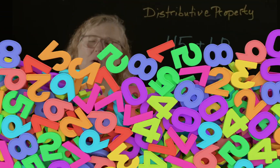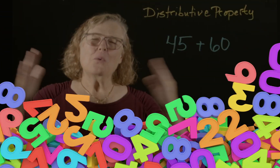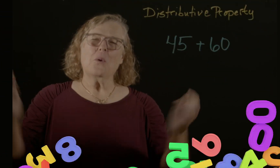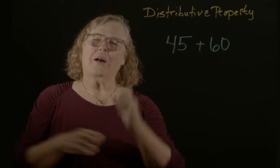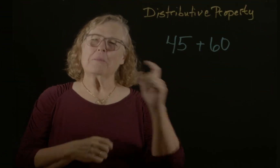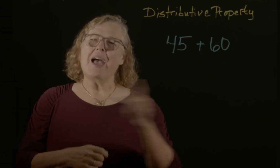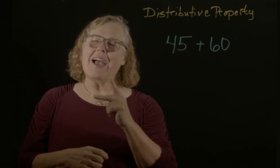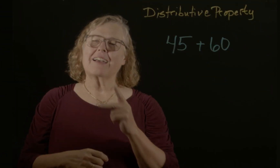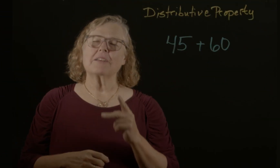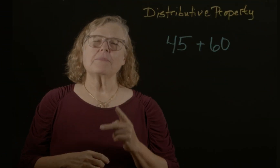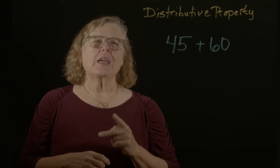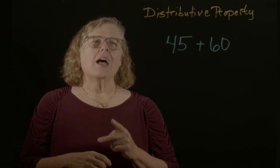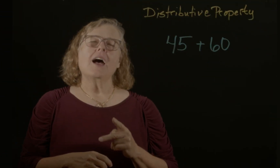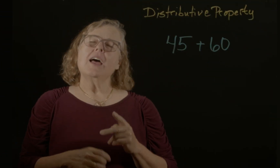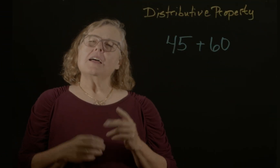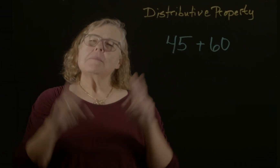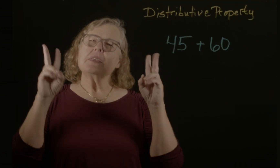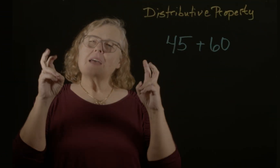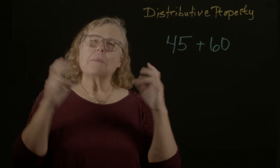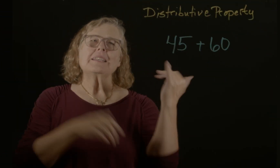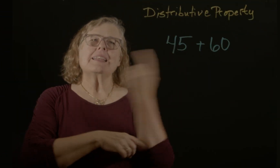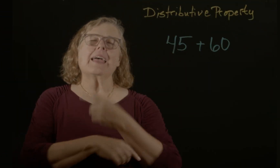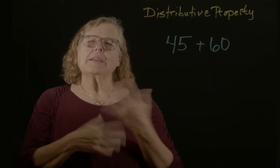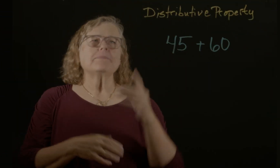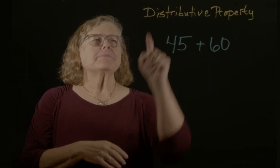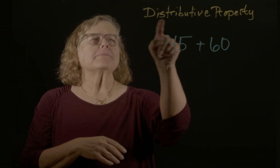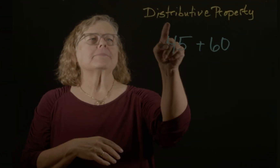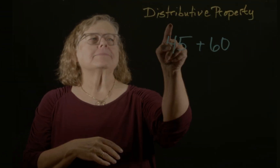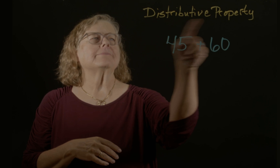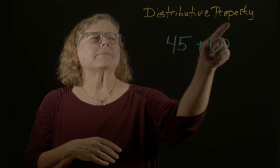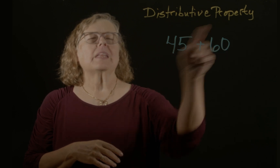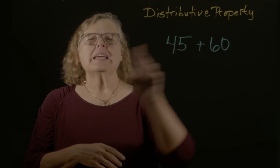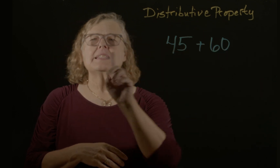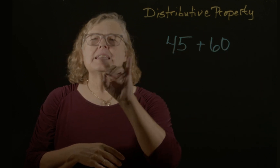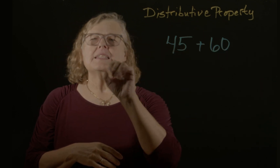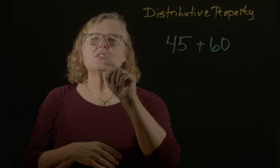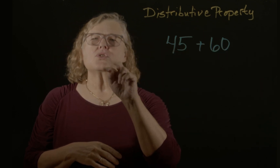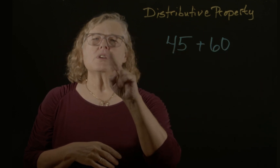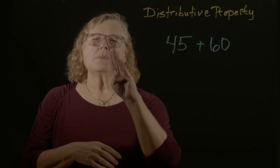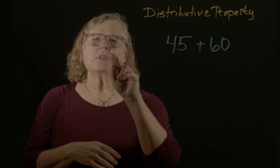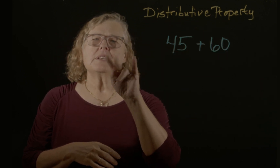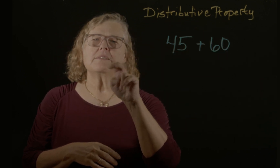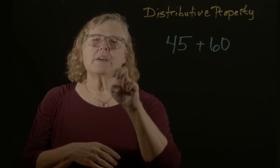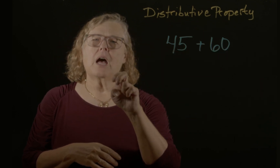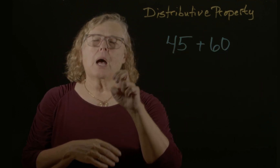hello. Welcome back. The topic today is distributive